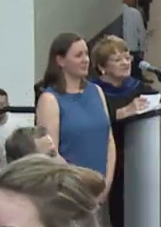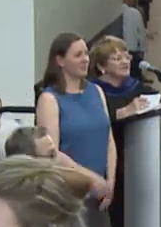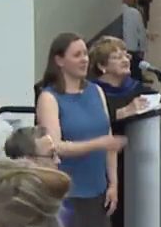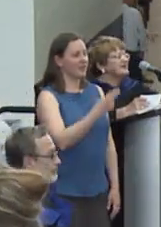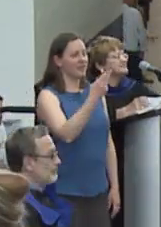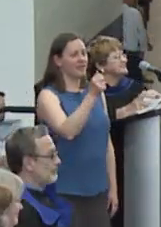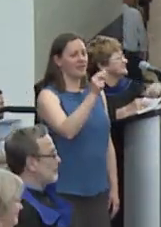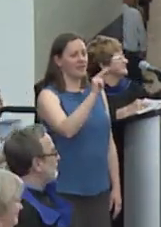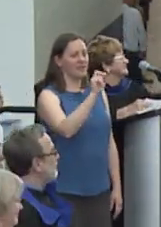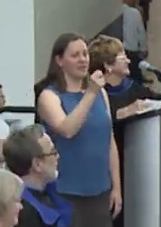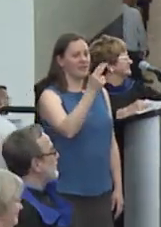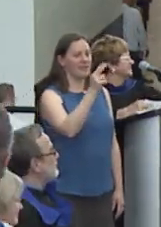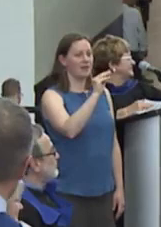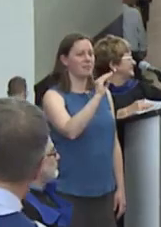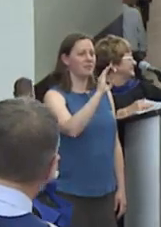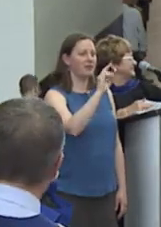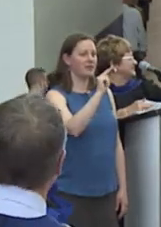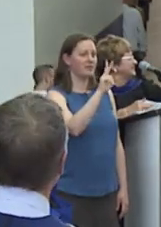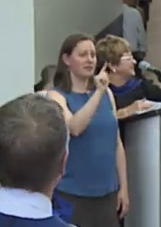Hannah McNutt.